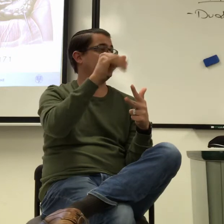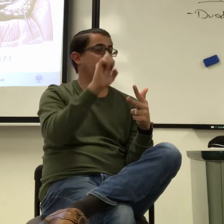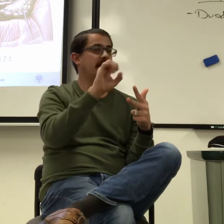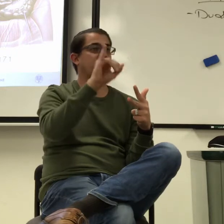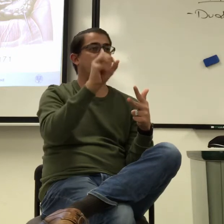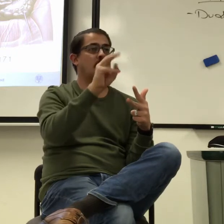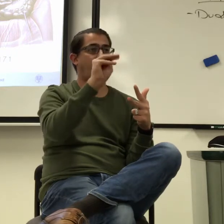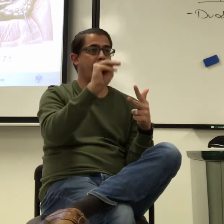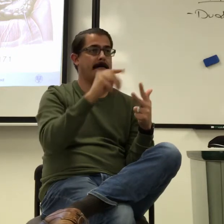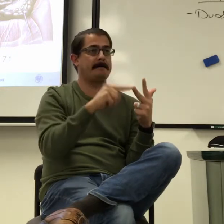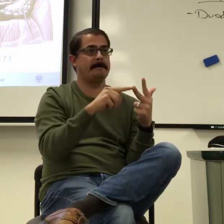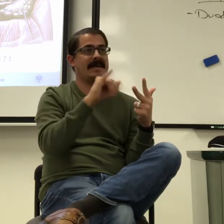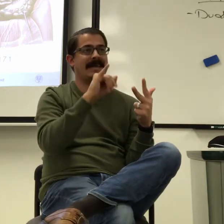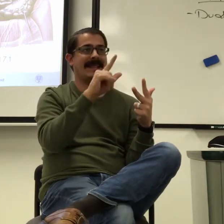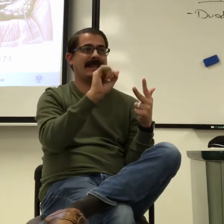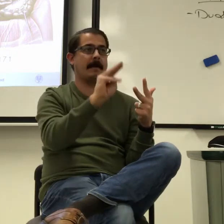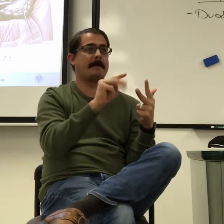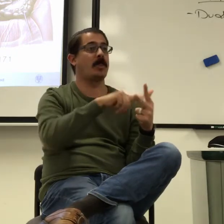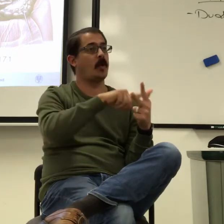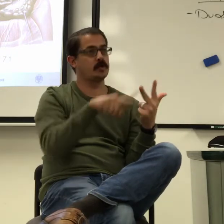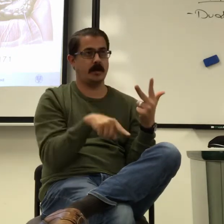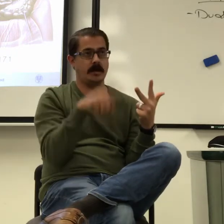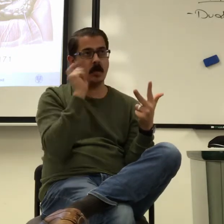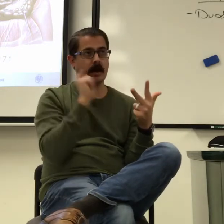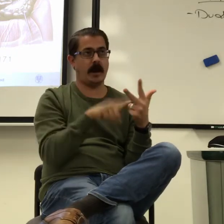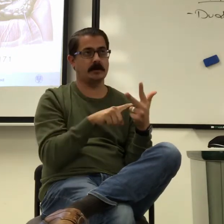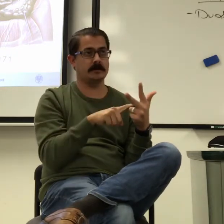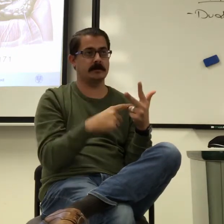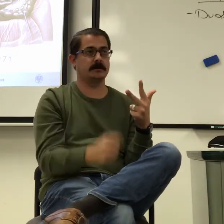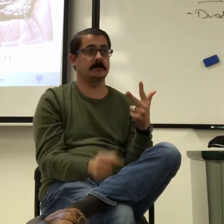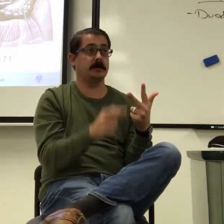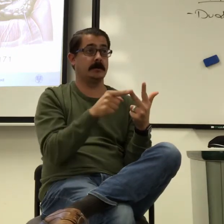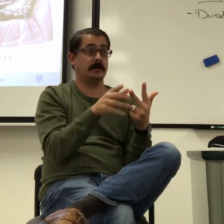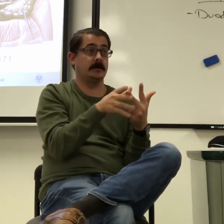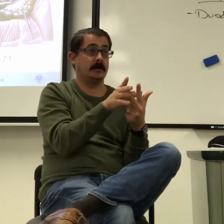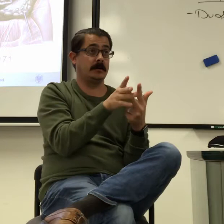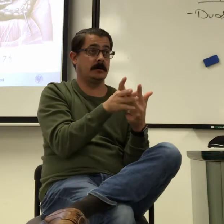ileum, just to write them out, just those three. All total